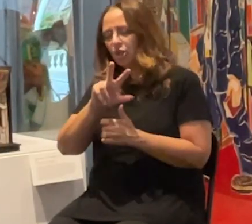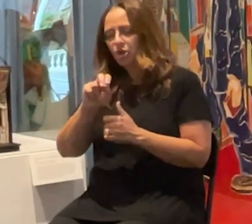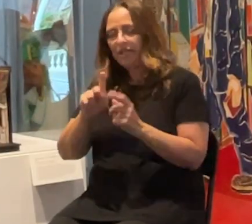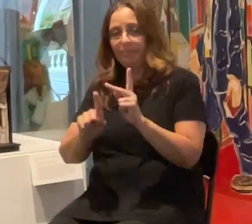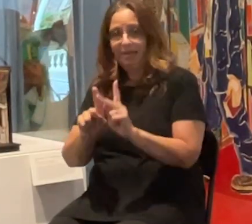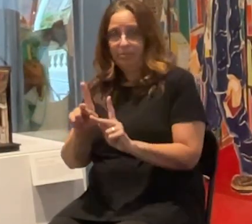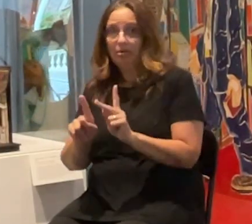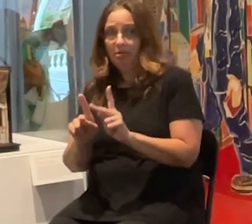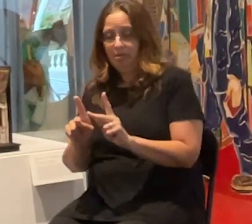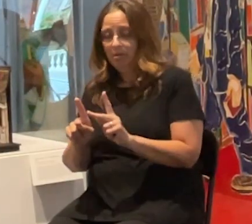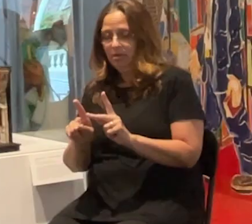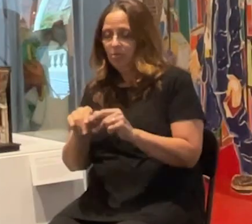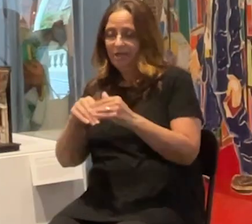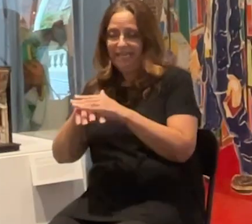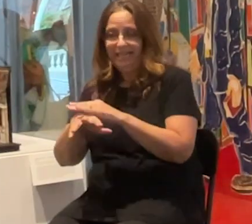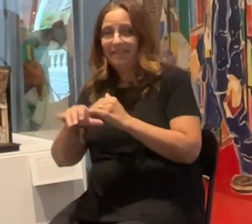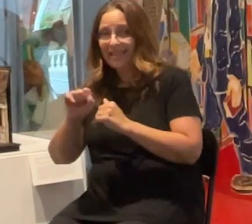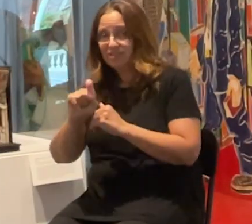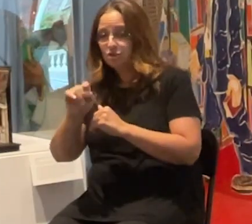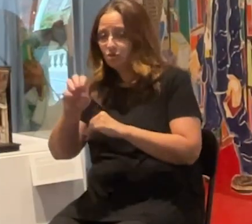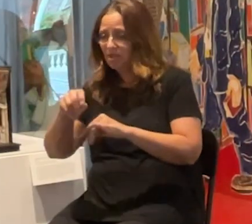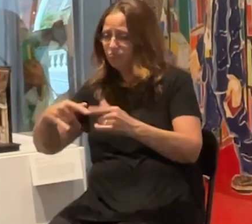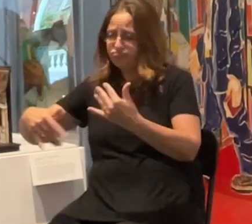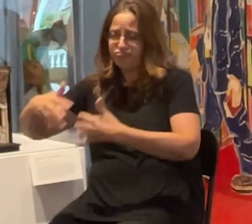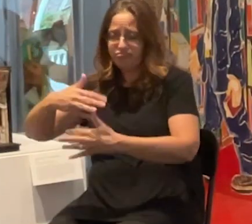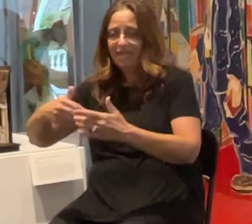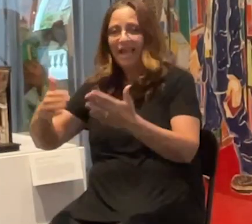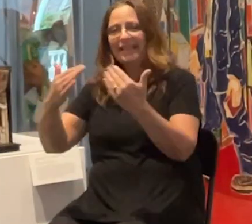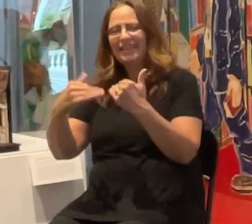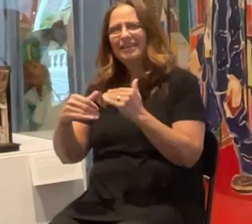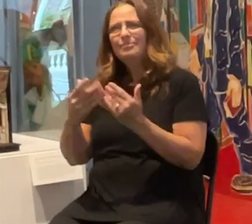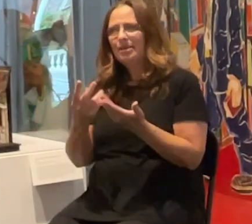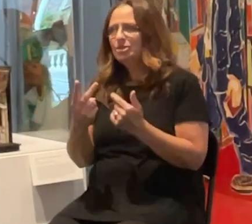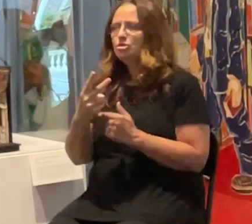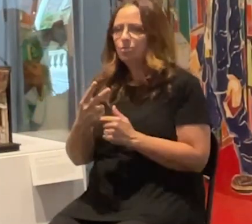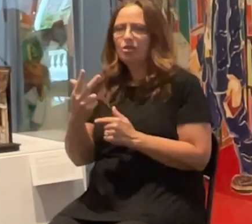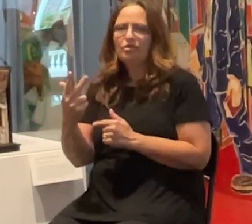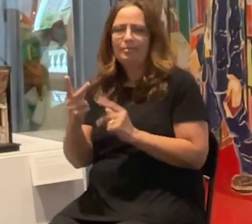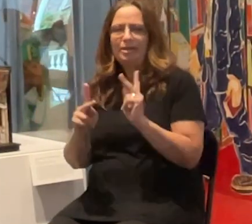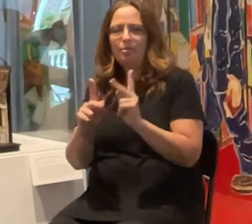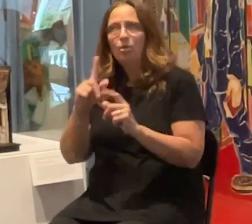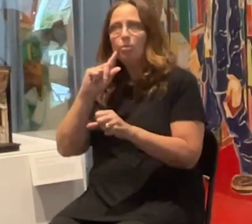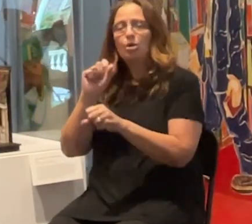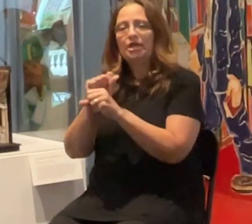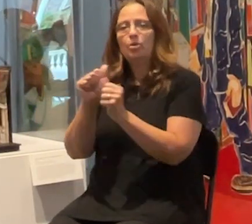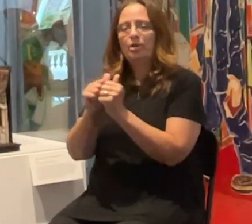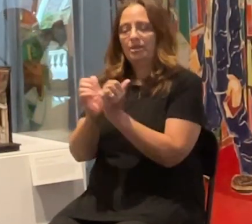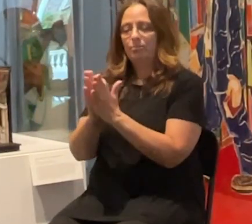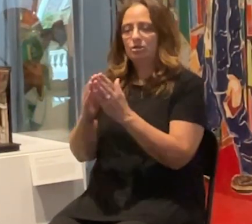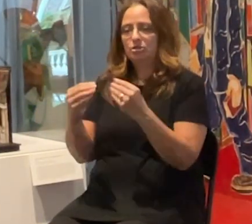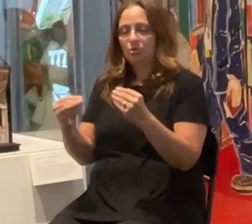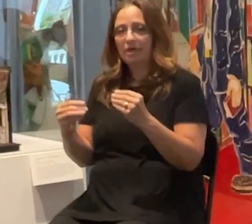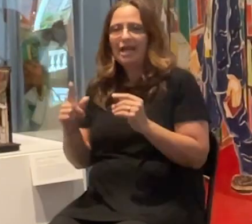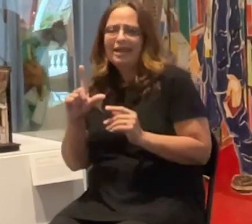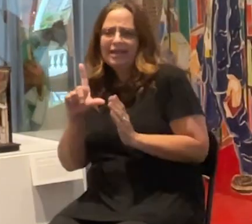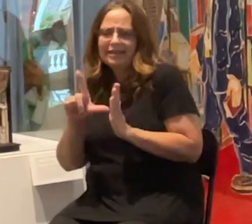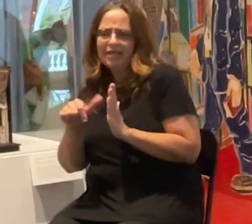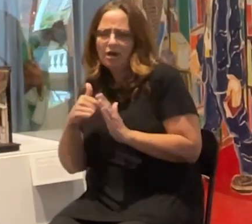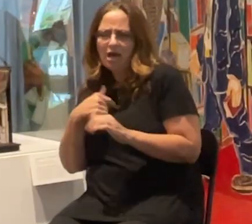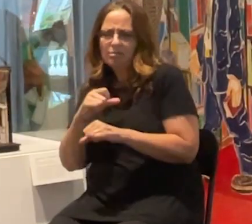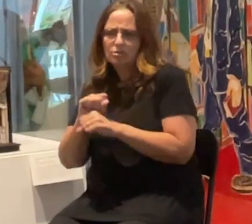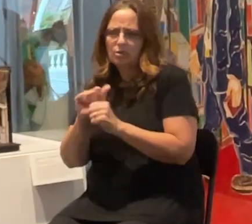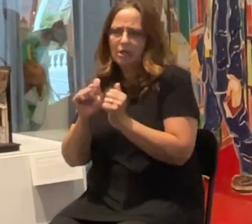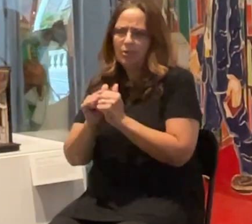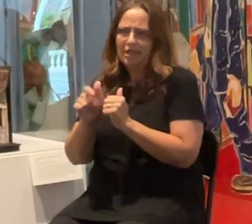like maybe two or three, probably. And then later times I was working for him, sometimes there'd be three or four of us, sometimes it was just